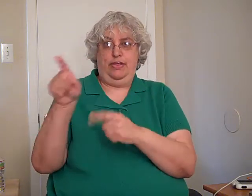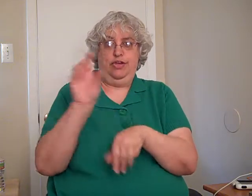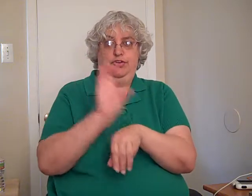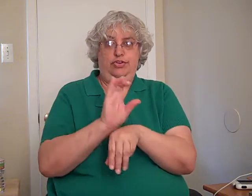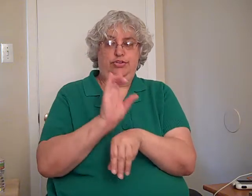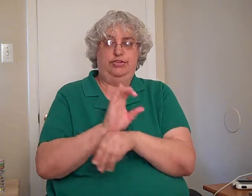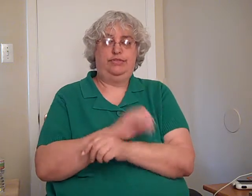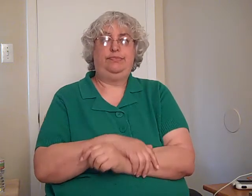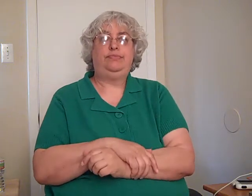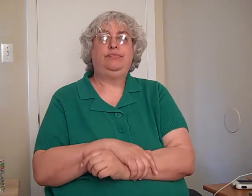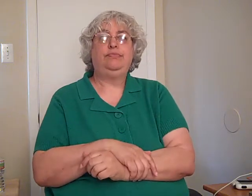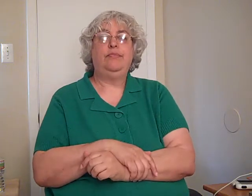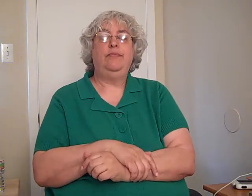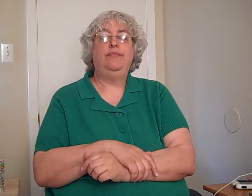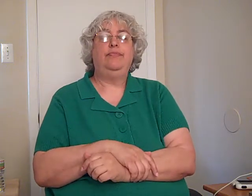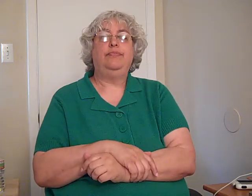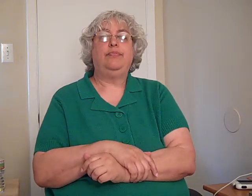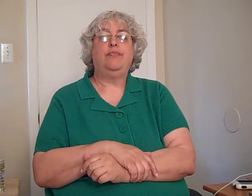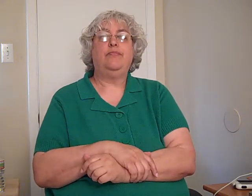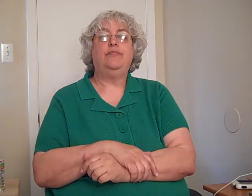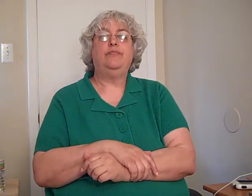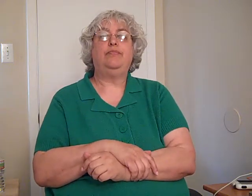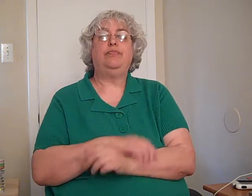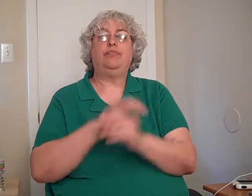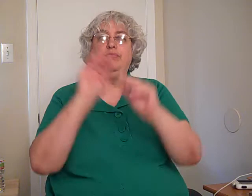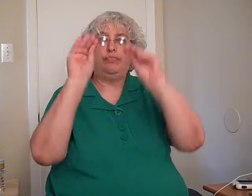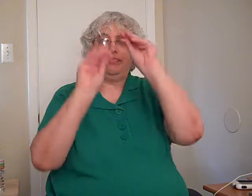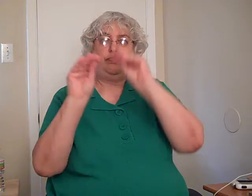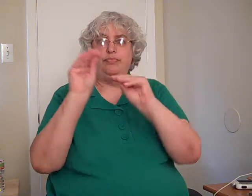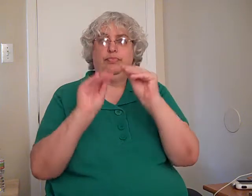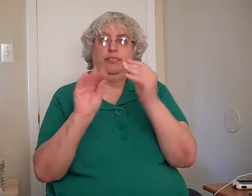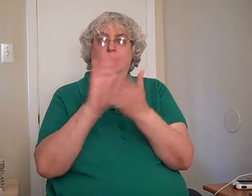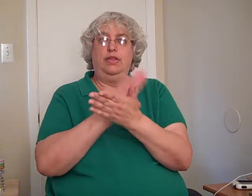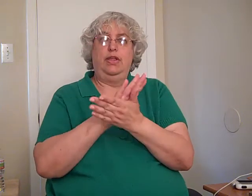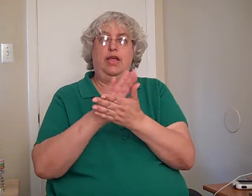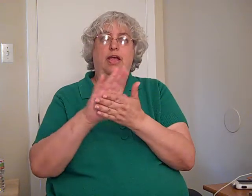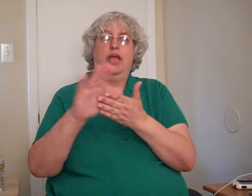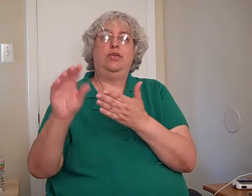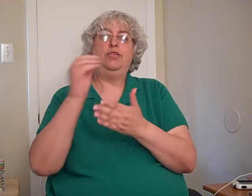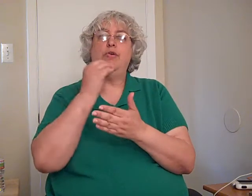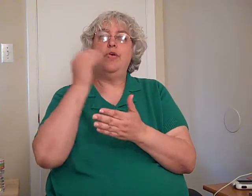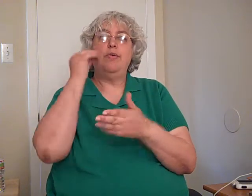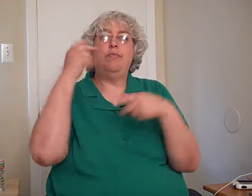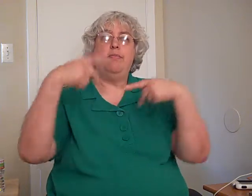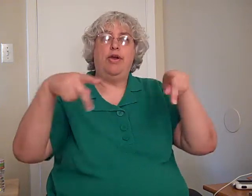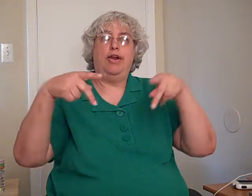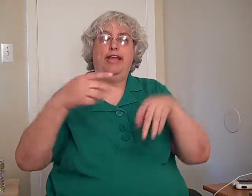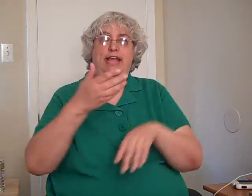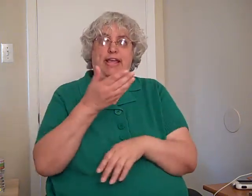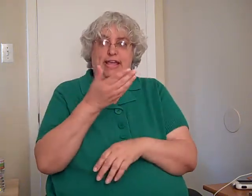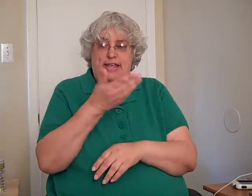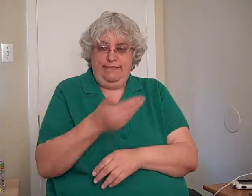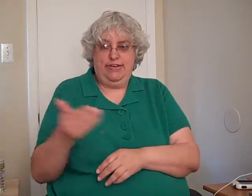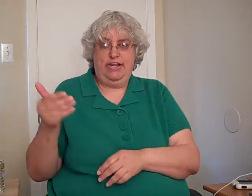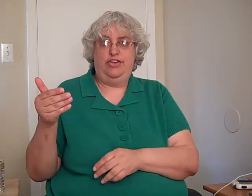What you're going to do is basically put together some nice home party invitations. Now, I would tell you, you can